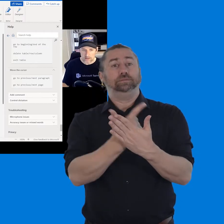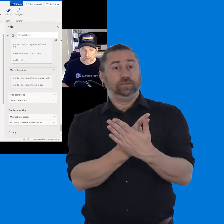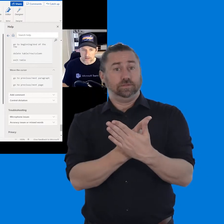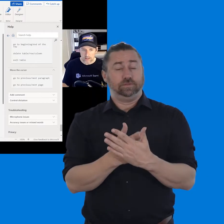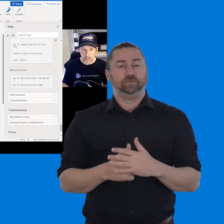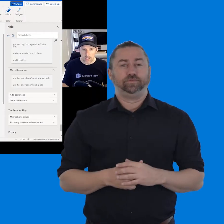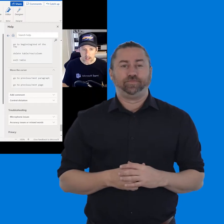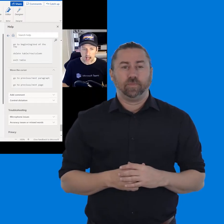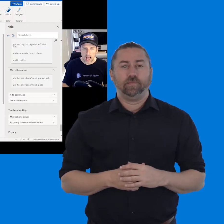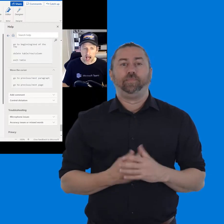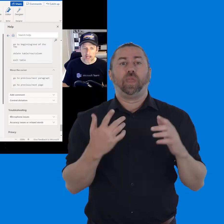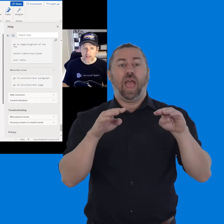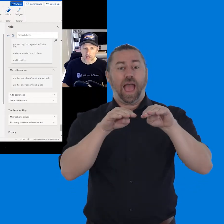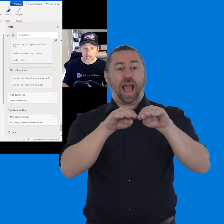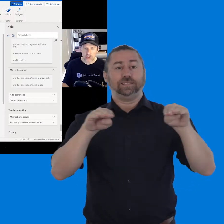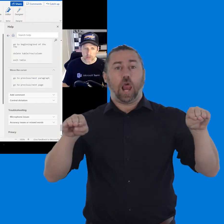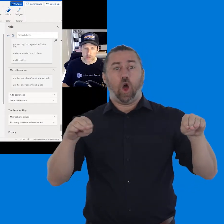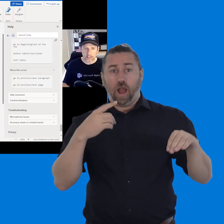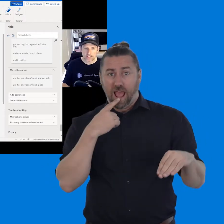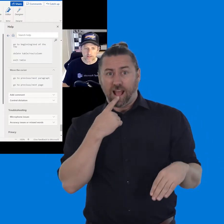Shopping list. Underline shopping list.